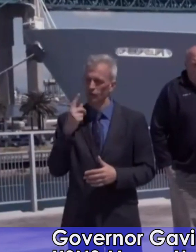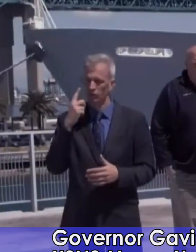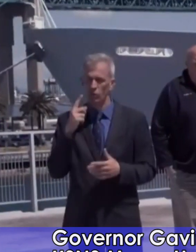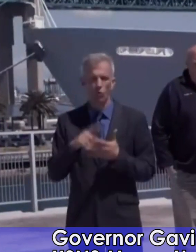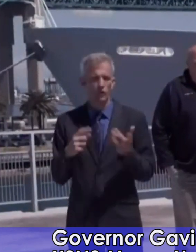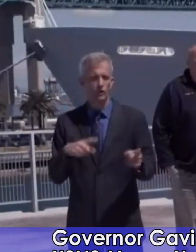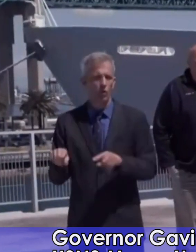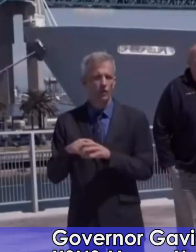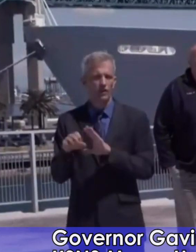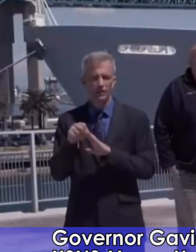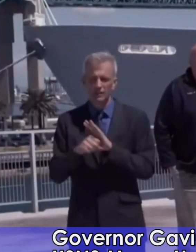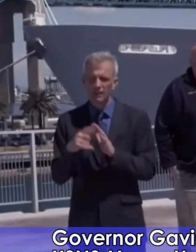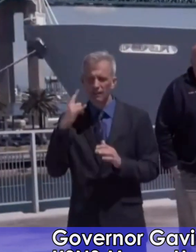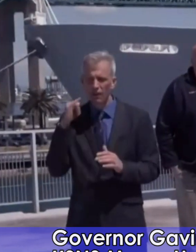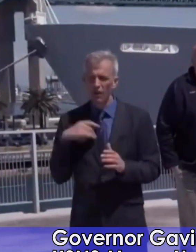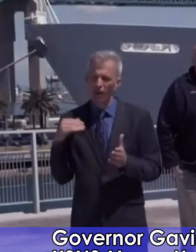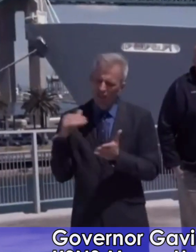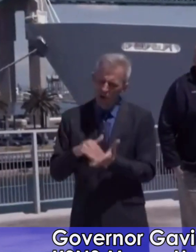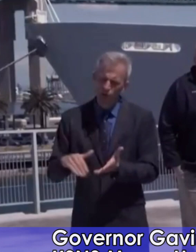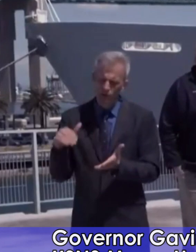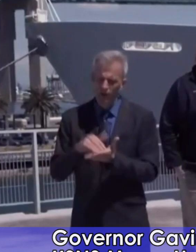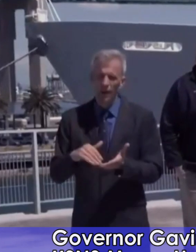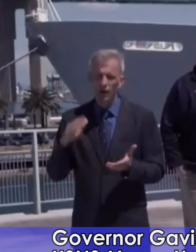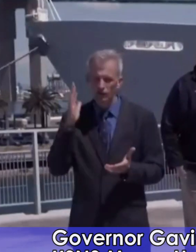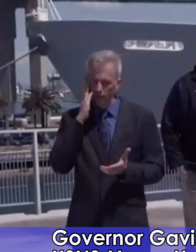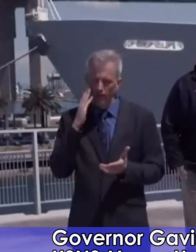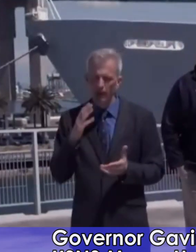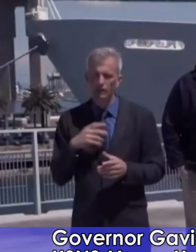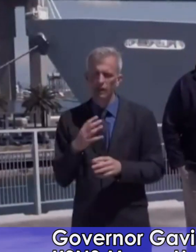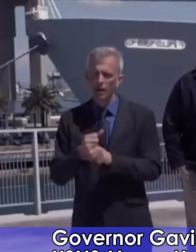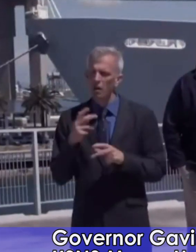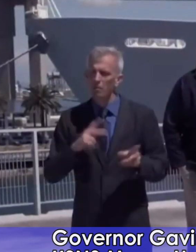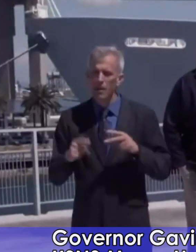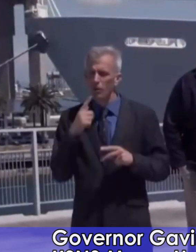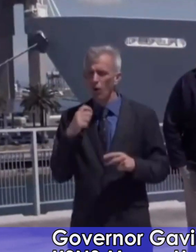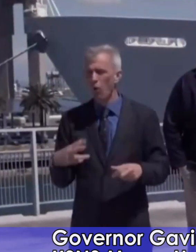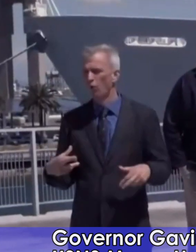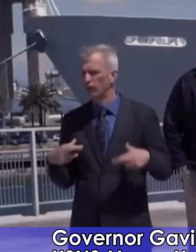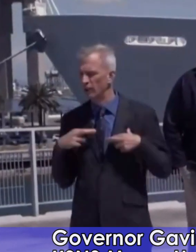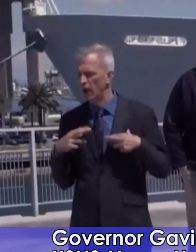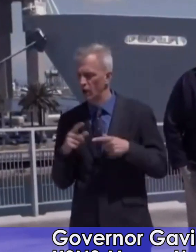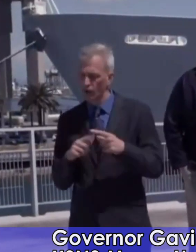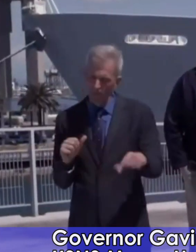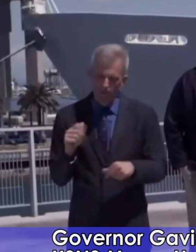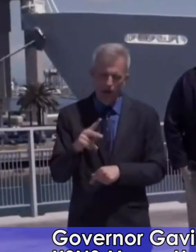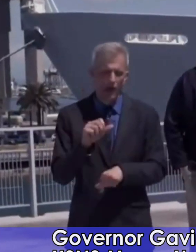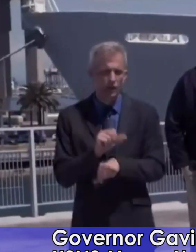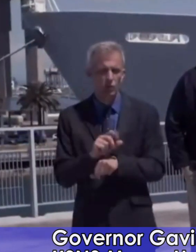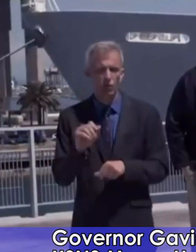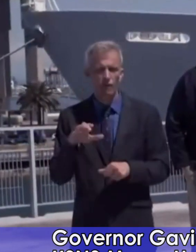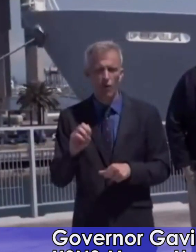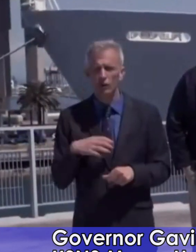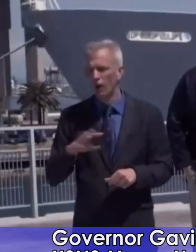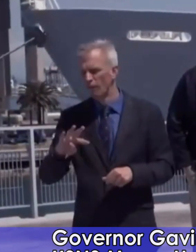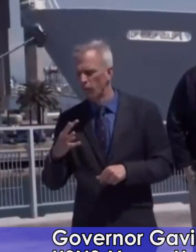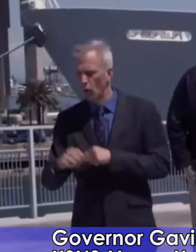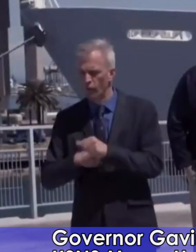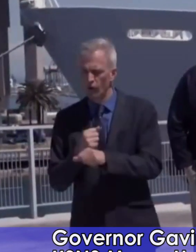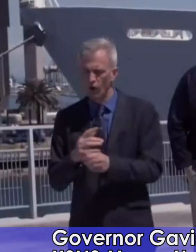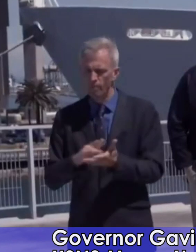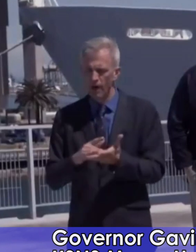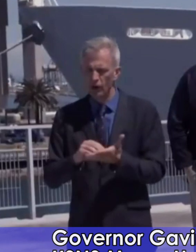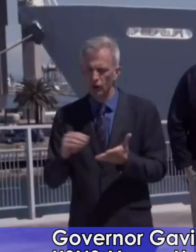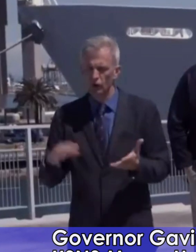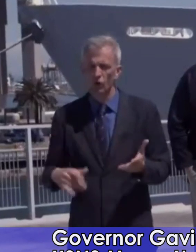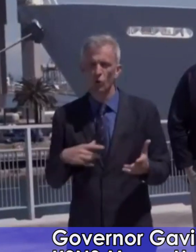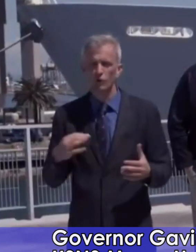of beds being procured, people coming back, annuitants that are retired coming back into the workforce, fourth-year medical students now saying, you know